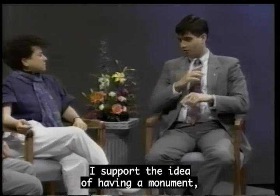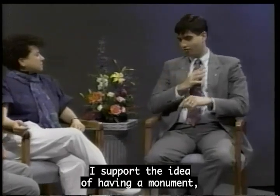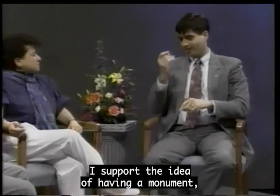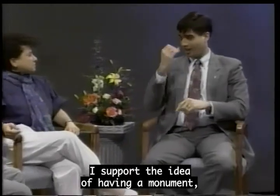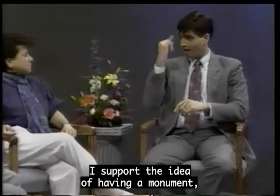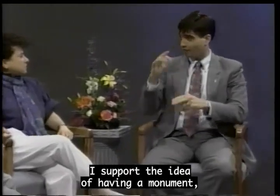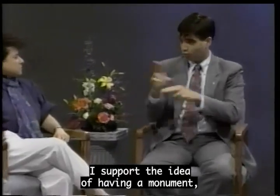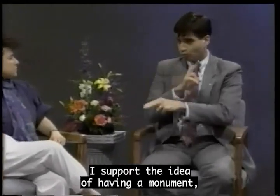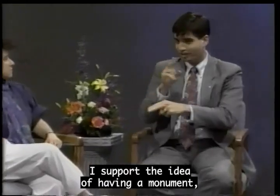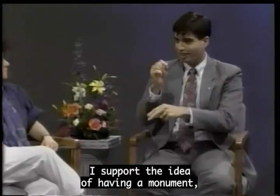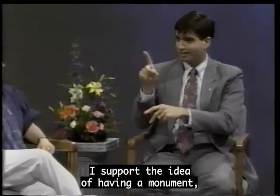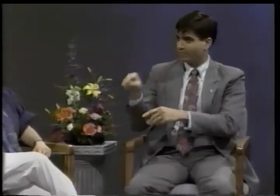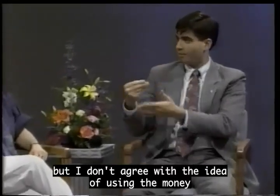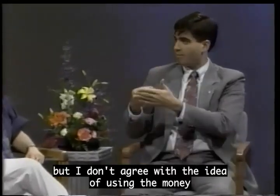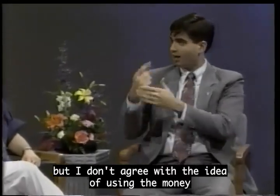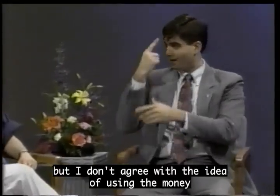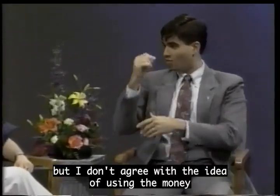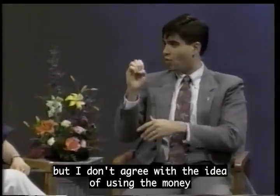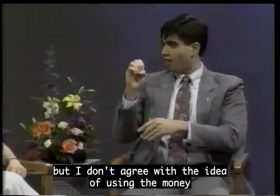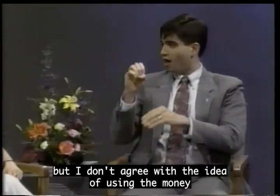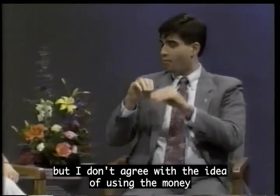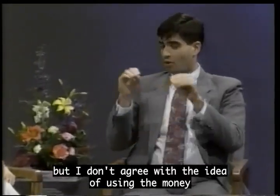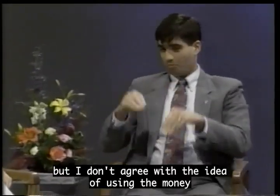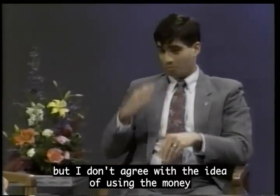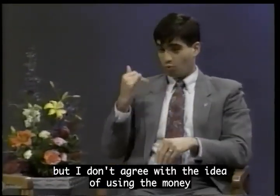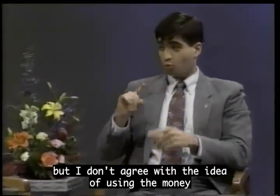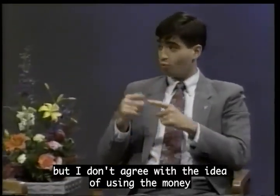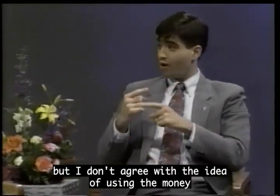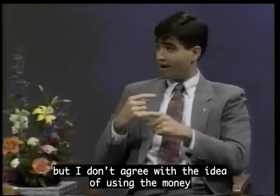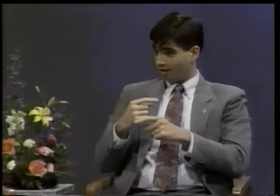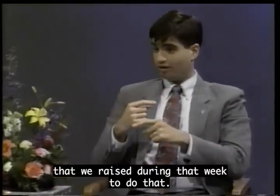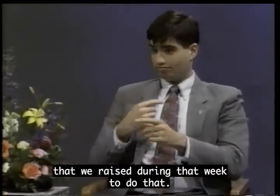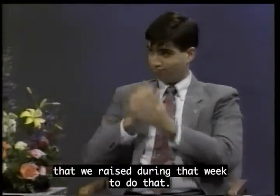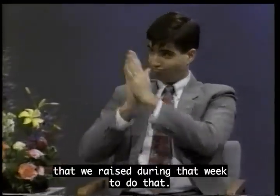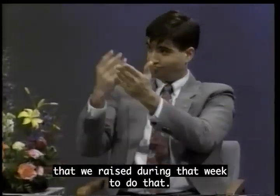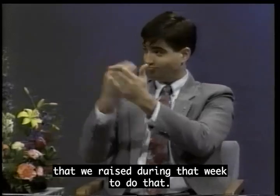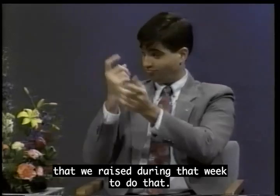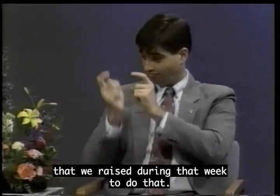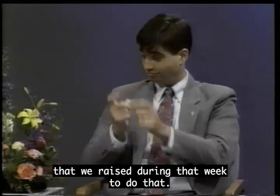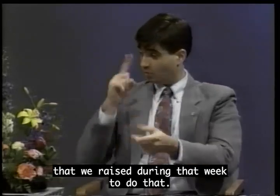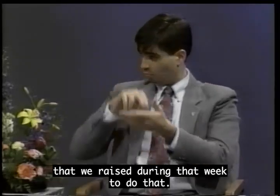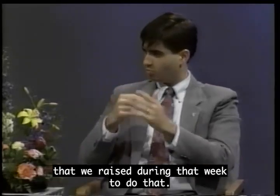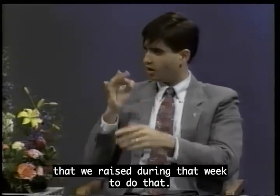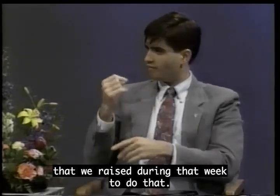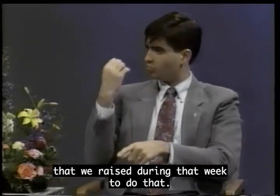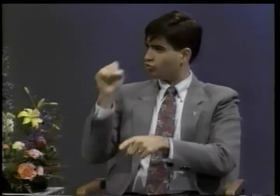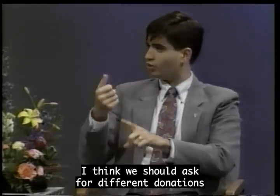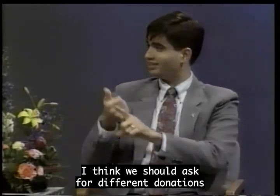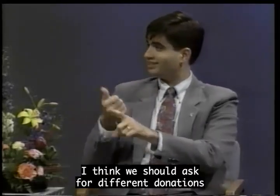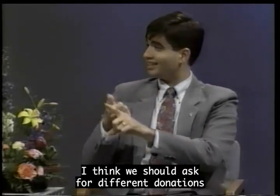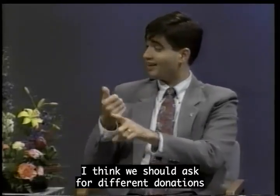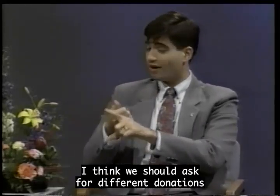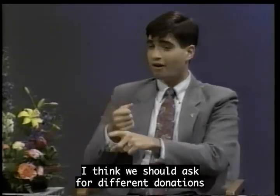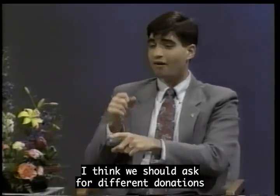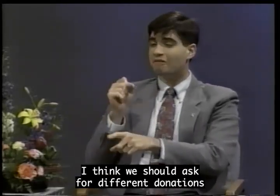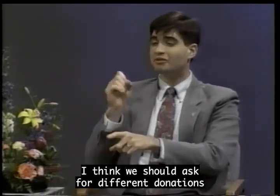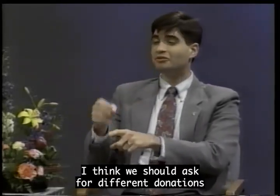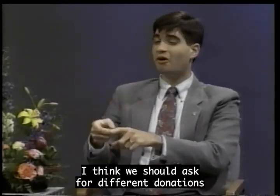monument, but I don't agree with the idea of using the money that we raised during that week to do that. I think we should ask for different donations for